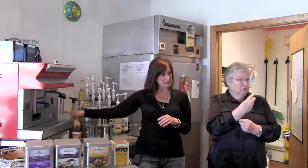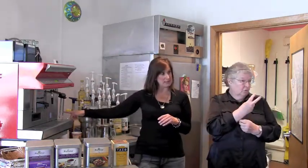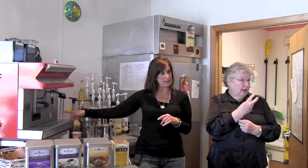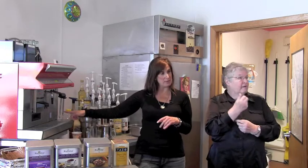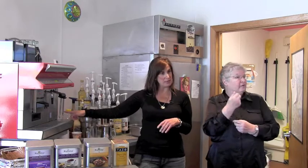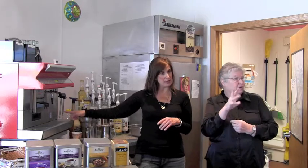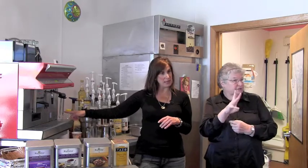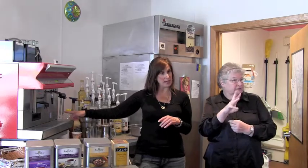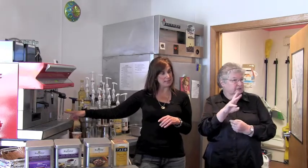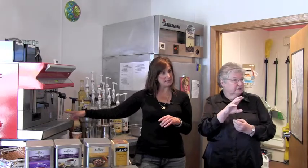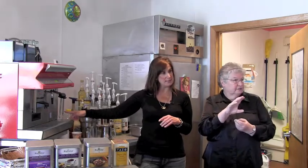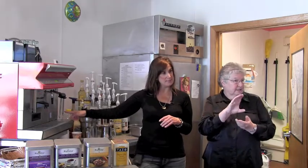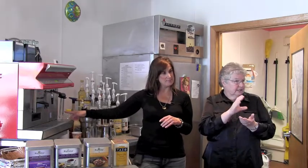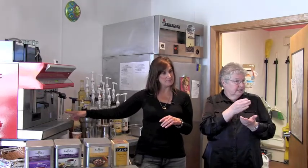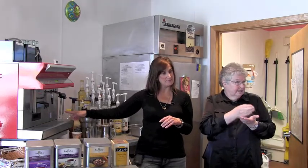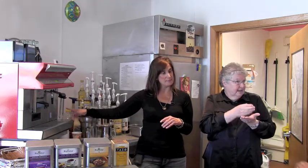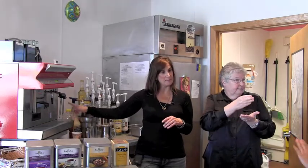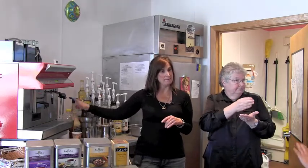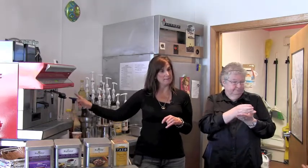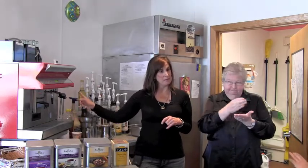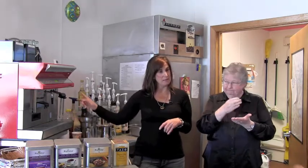a 16-ounce glass.